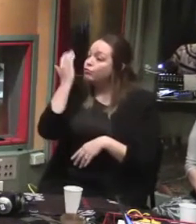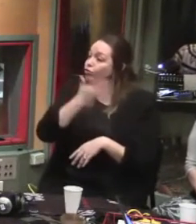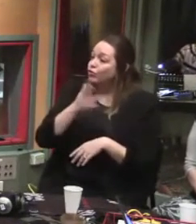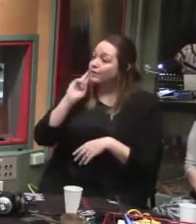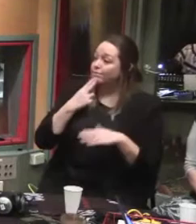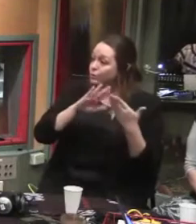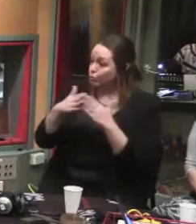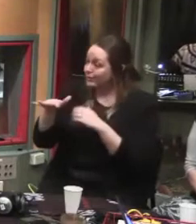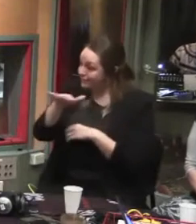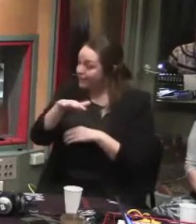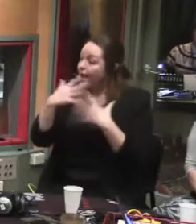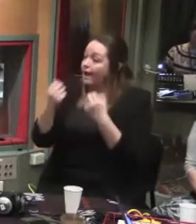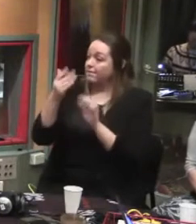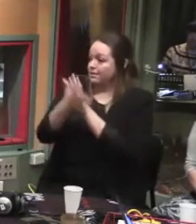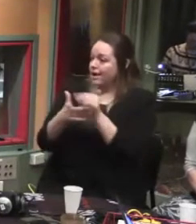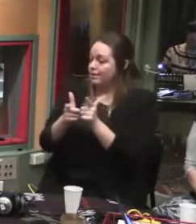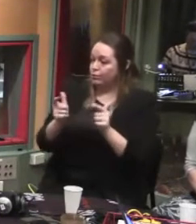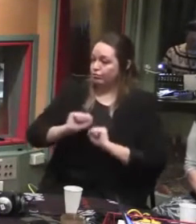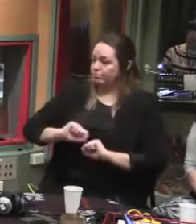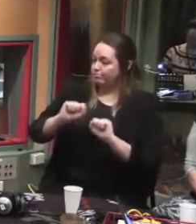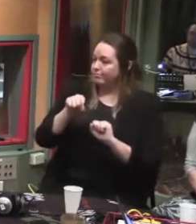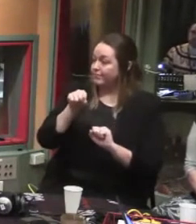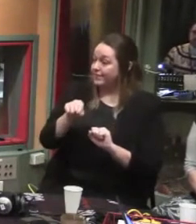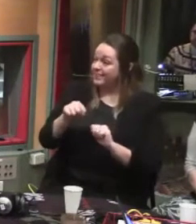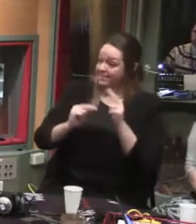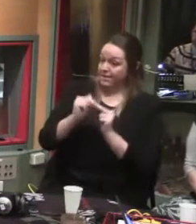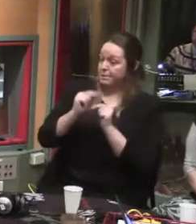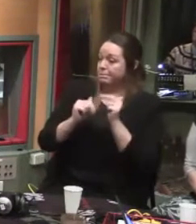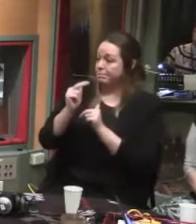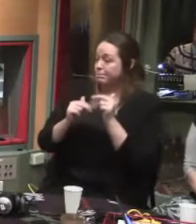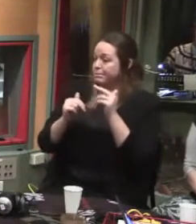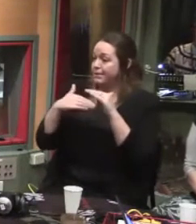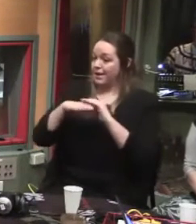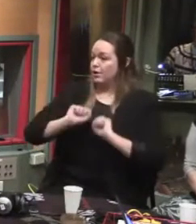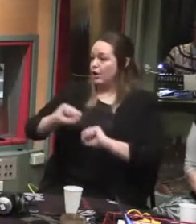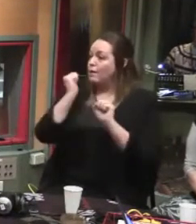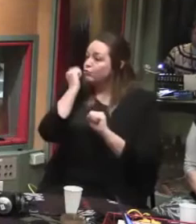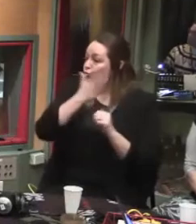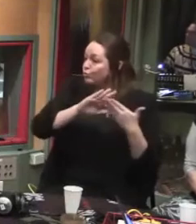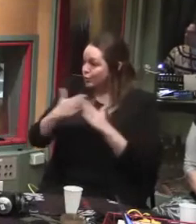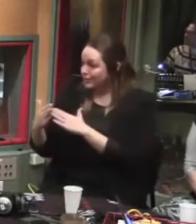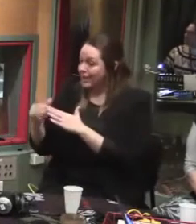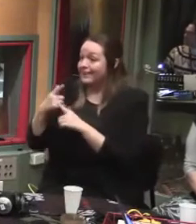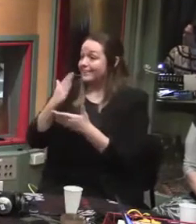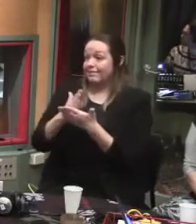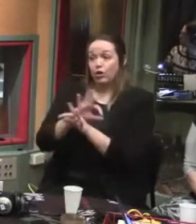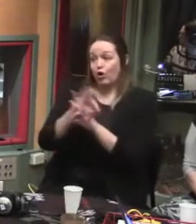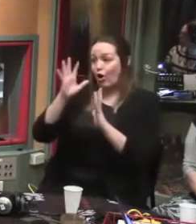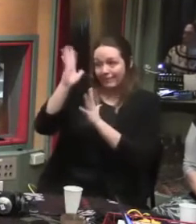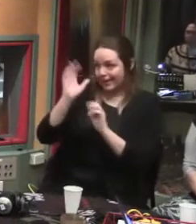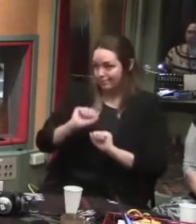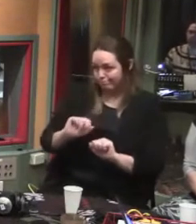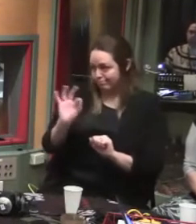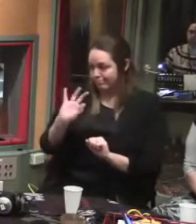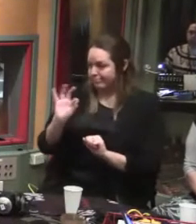communities have a sign language that is that has been developed within their Aboriginal community, and it's certainly not Auslan. And